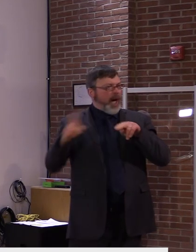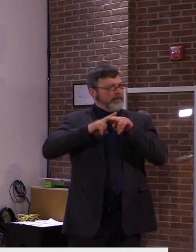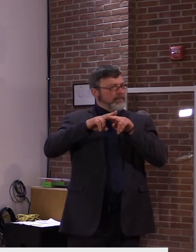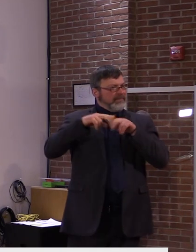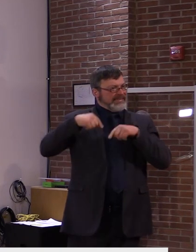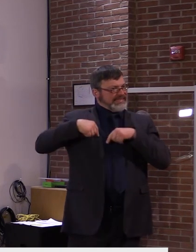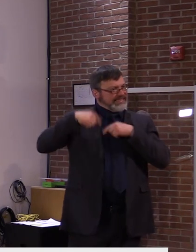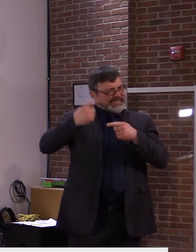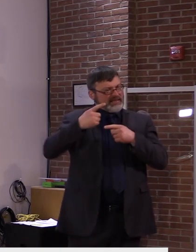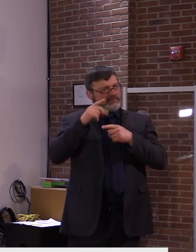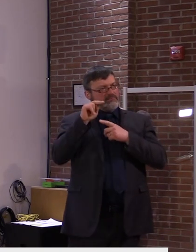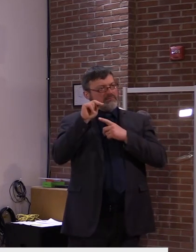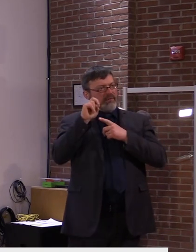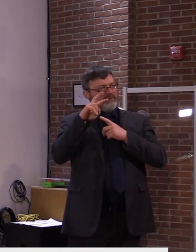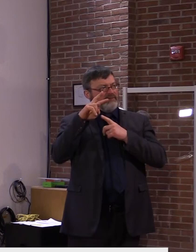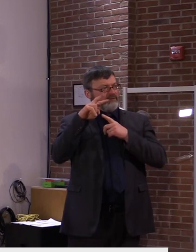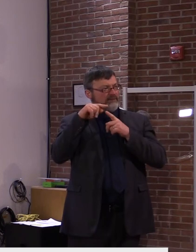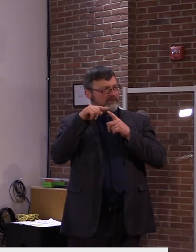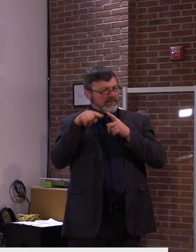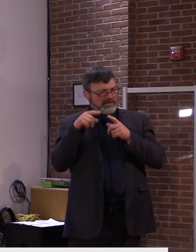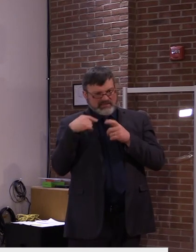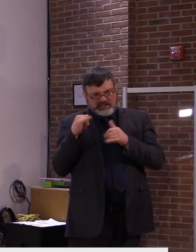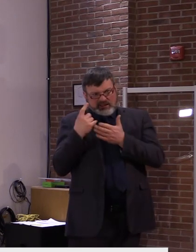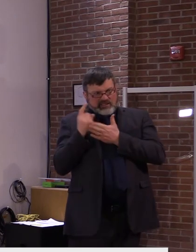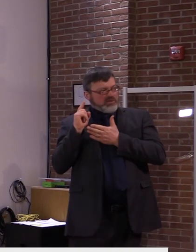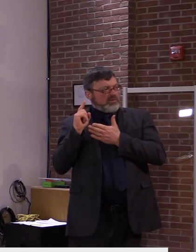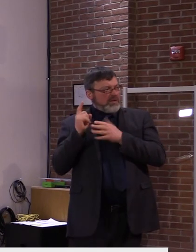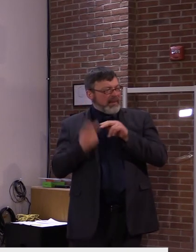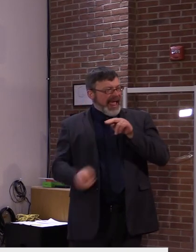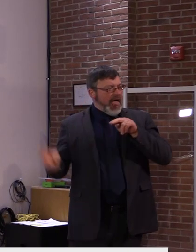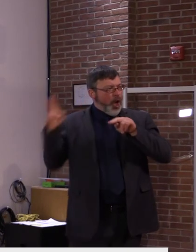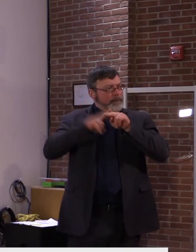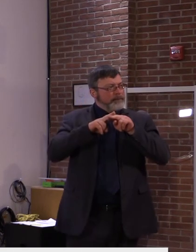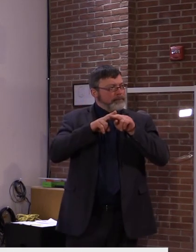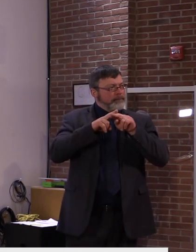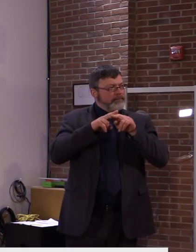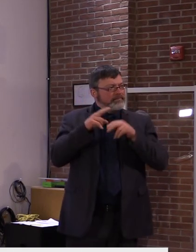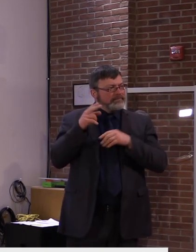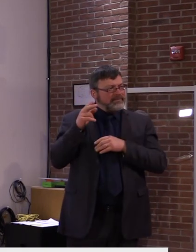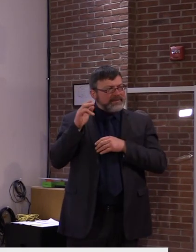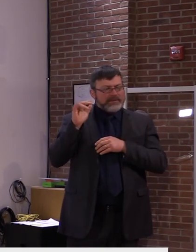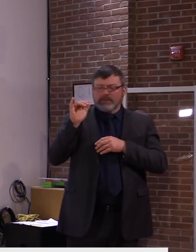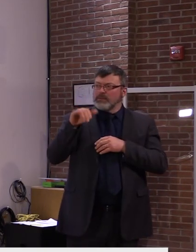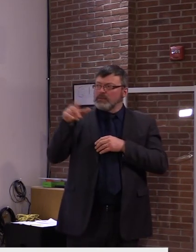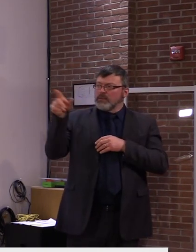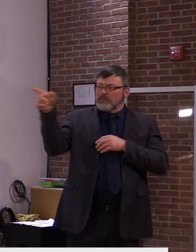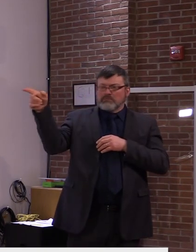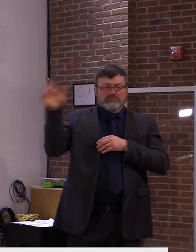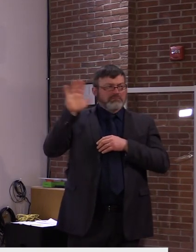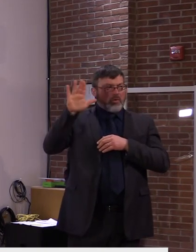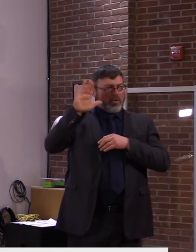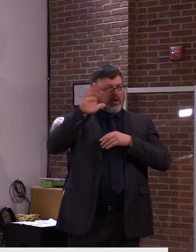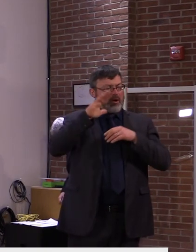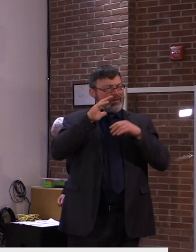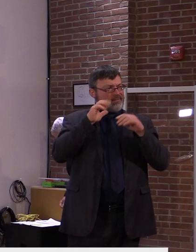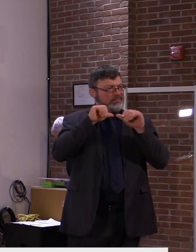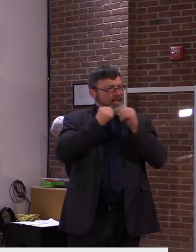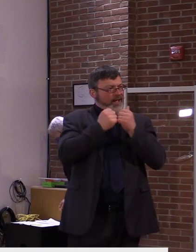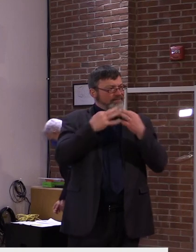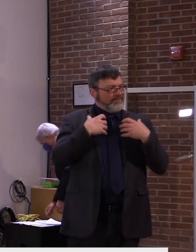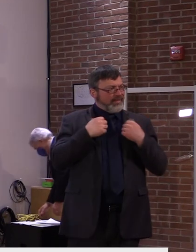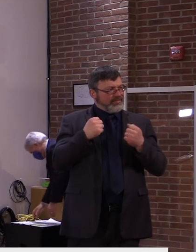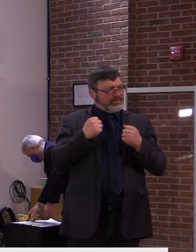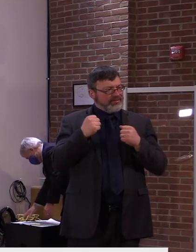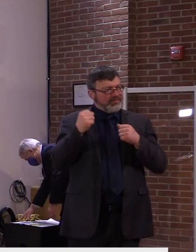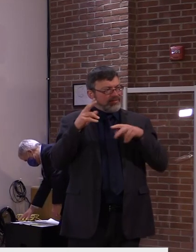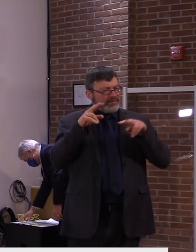have many places on your list that you're keeping track of in terms of outbreaks and incidences that you're paying attention to.